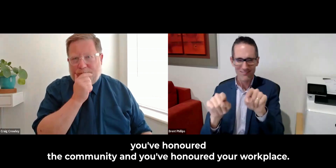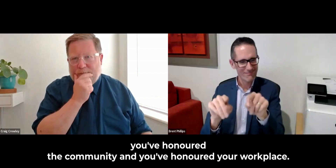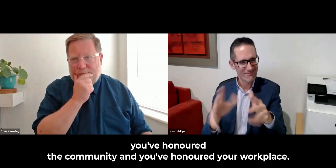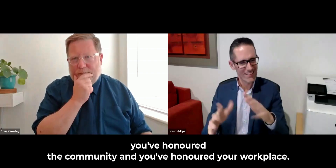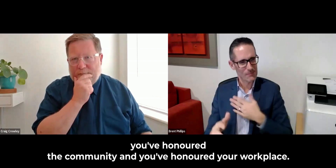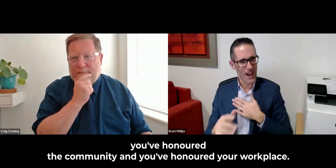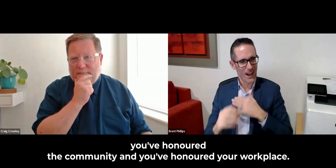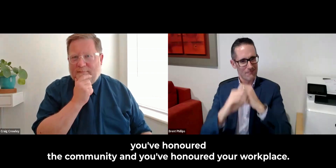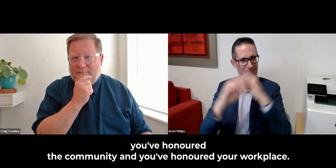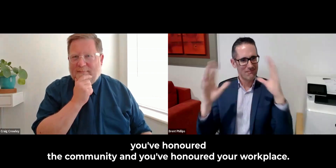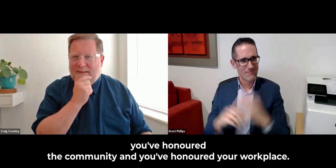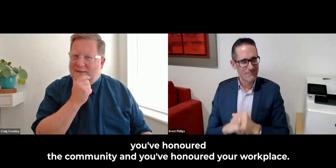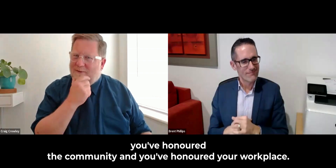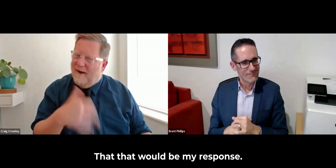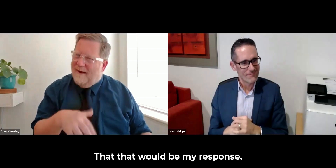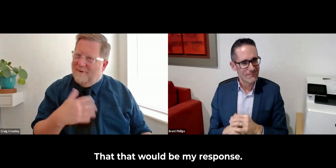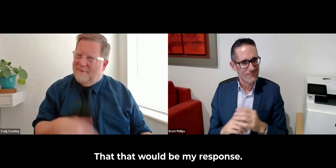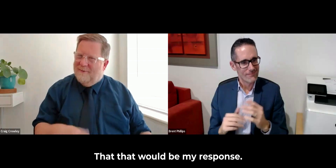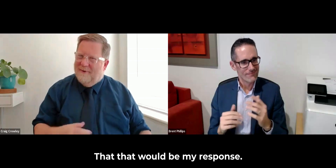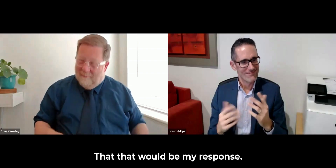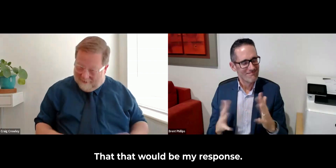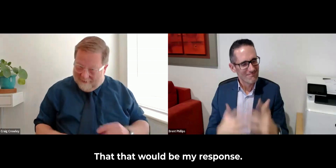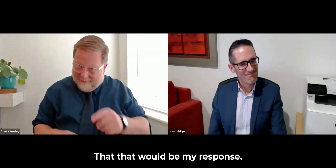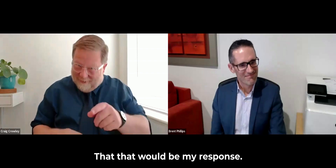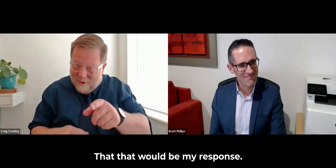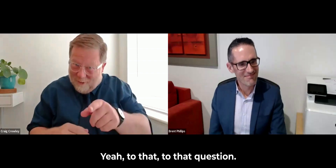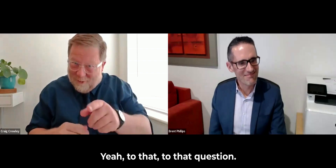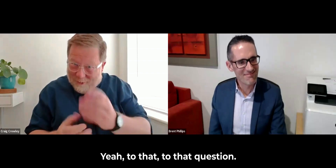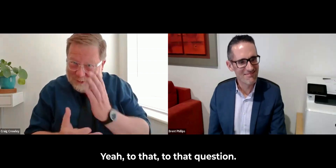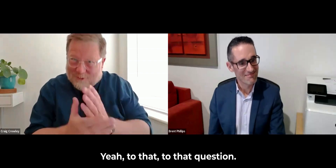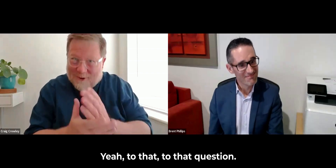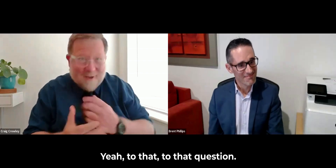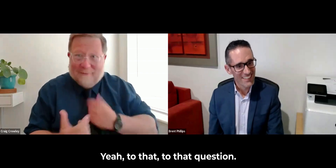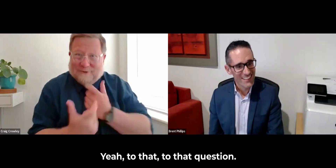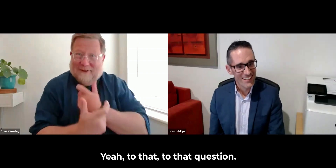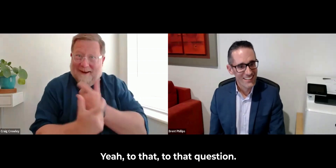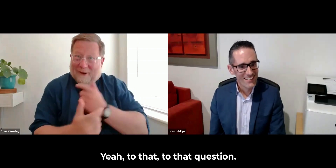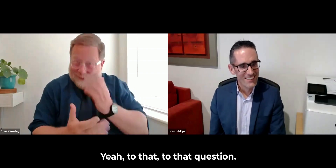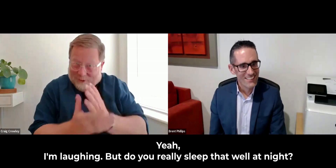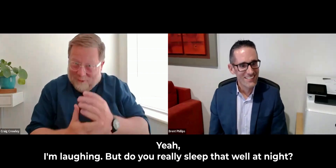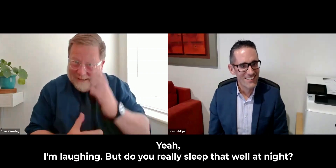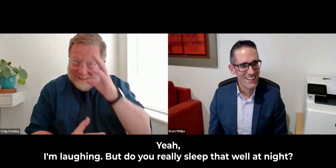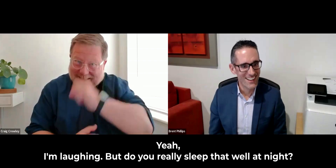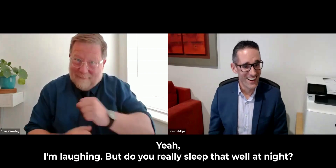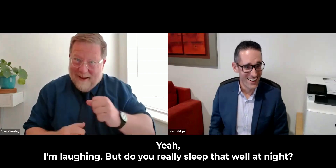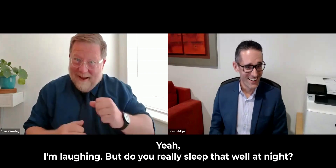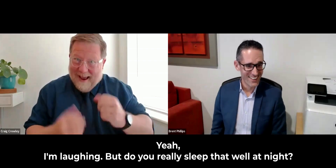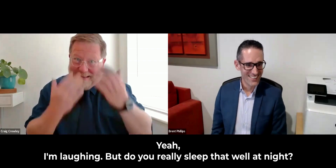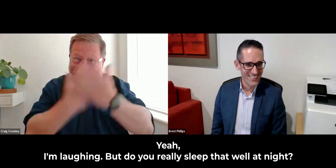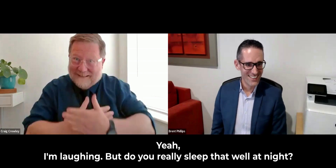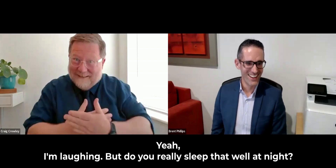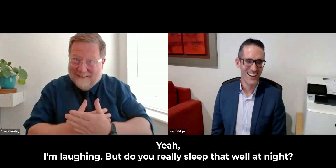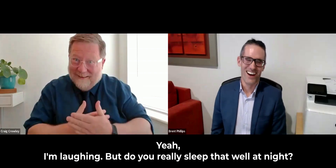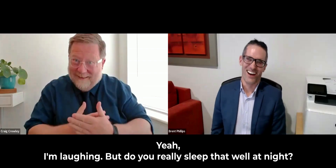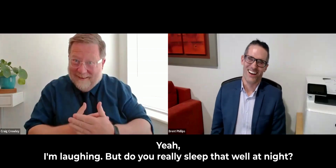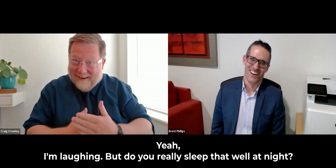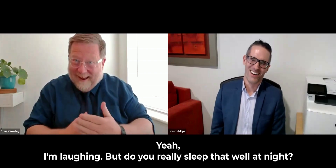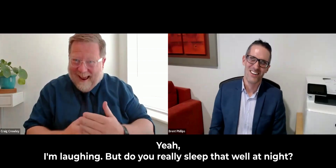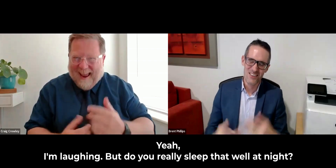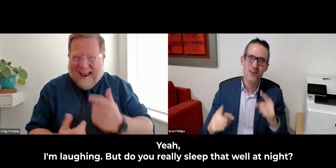you've honored your workplace. That would be my response, yeah, to that question. Yeah, I'm laughing, but do you really sleep that well